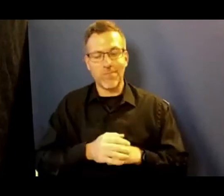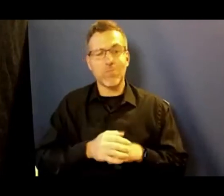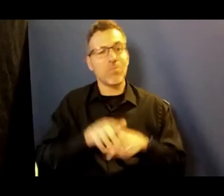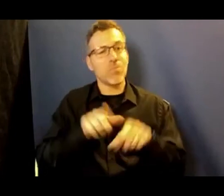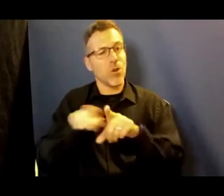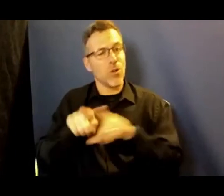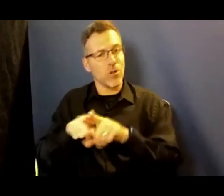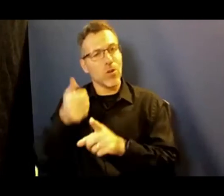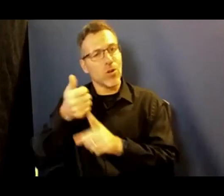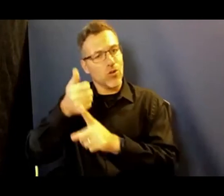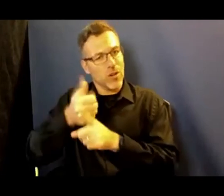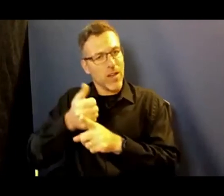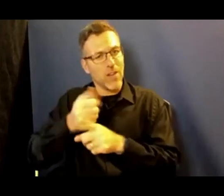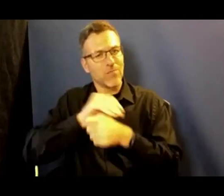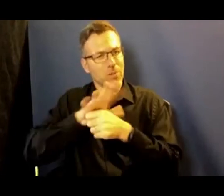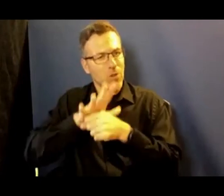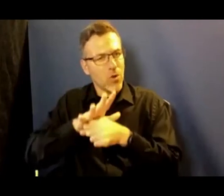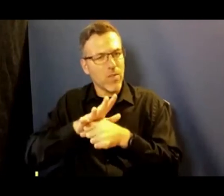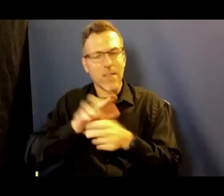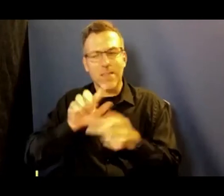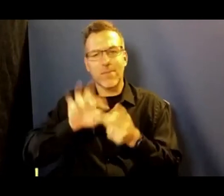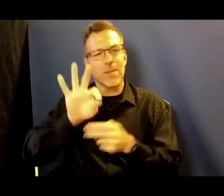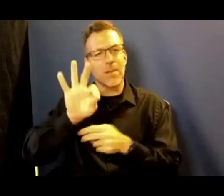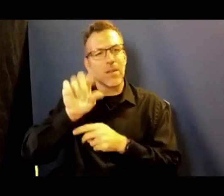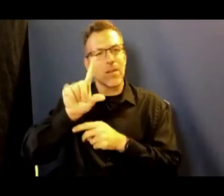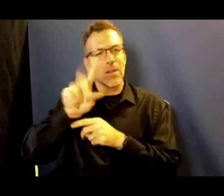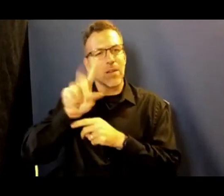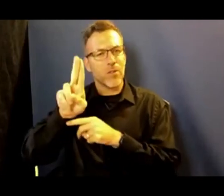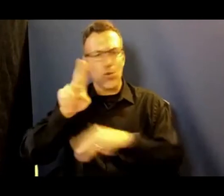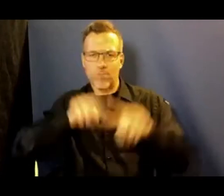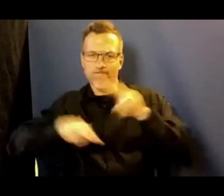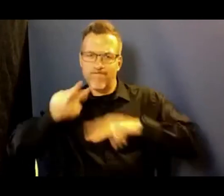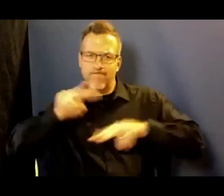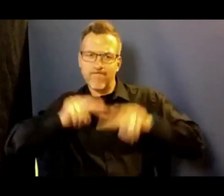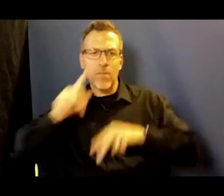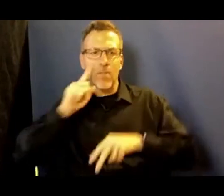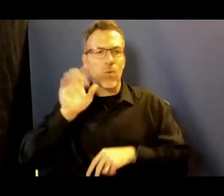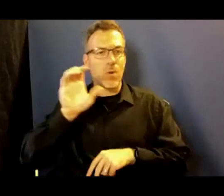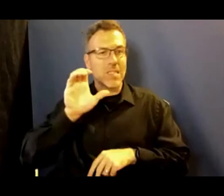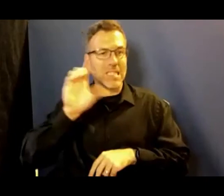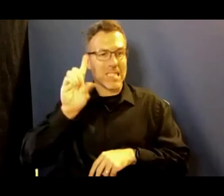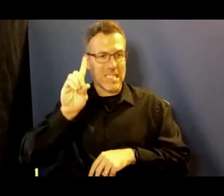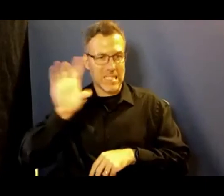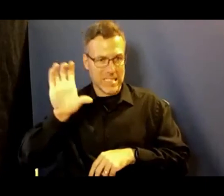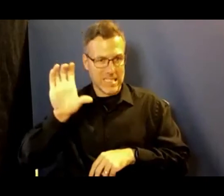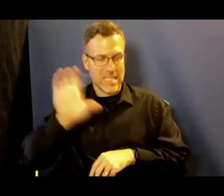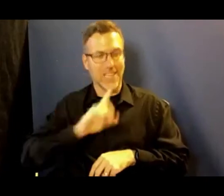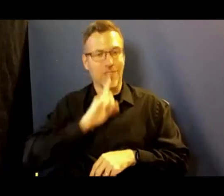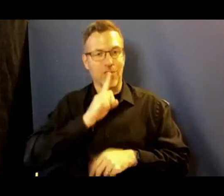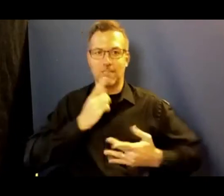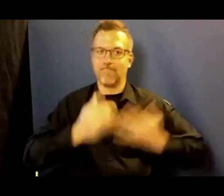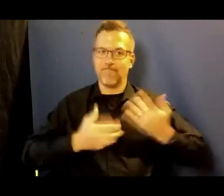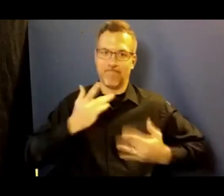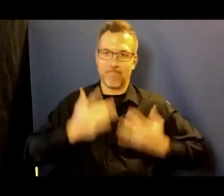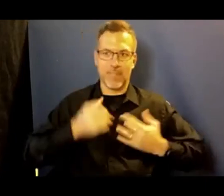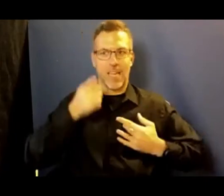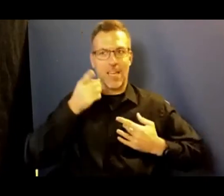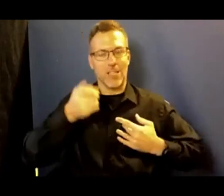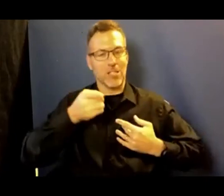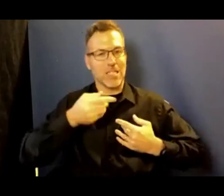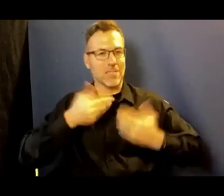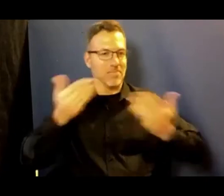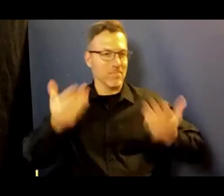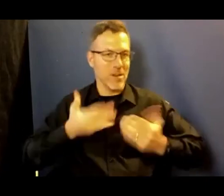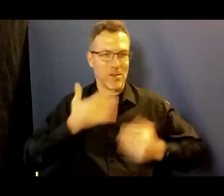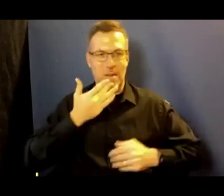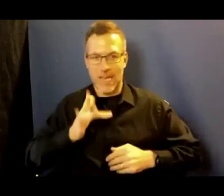and influenza surveillance for the Centers for Disease Control and Prevention. So we are very fortunate to have her experience and expertise with us tonight.